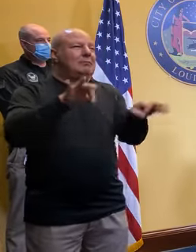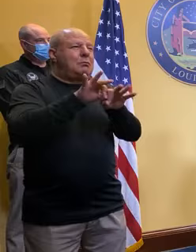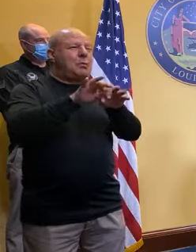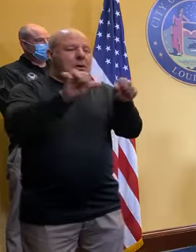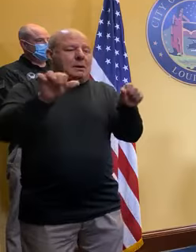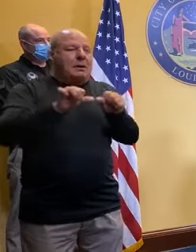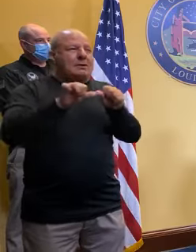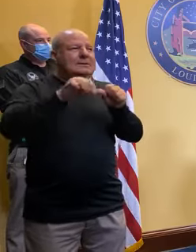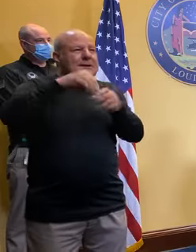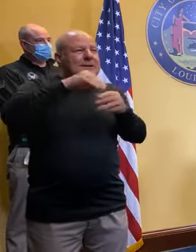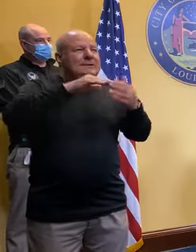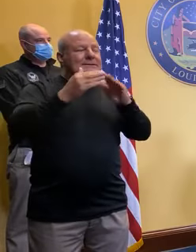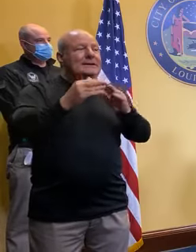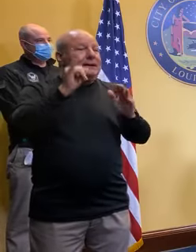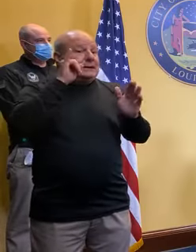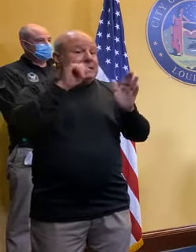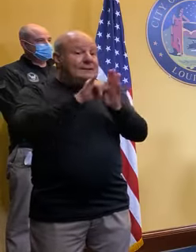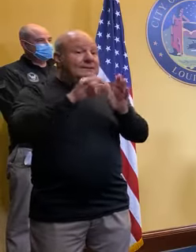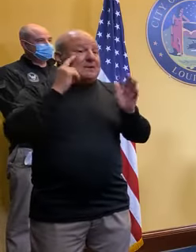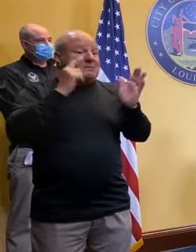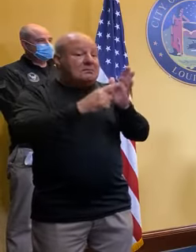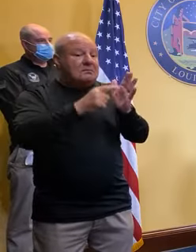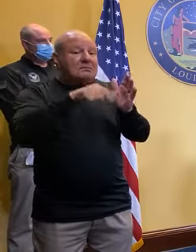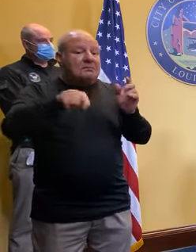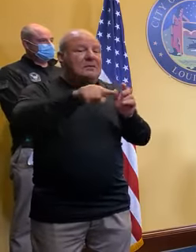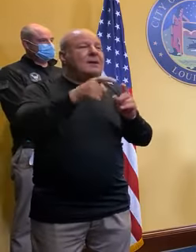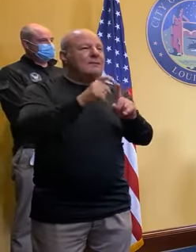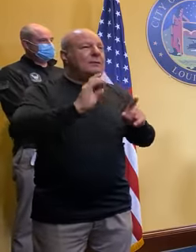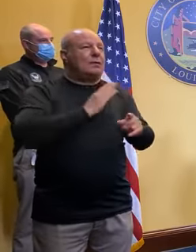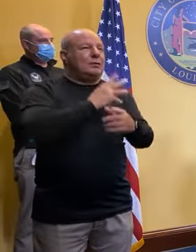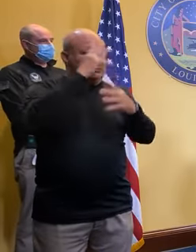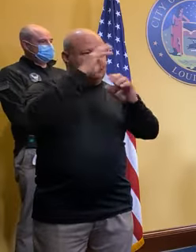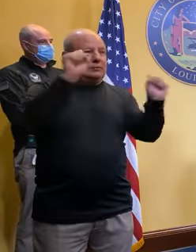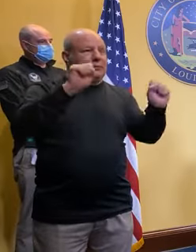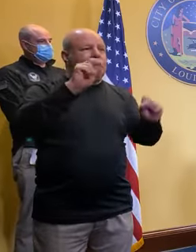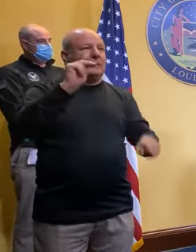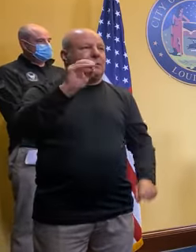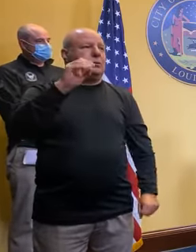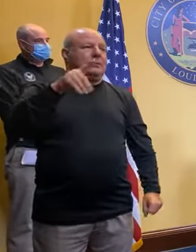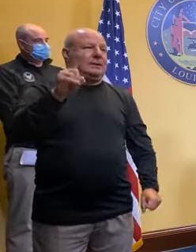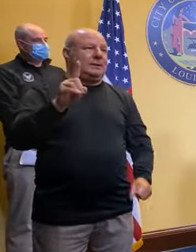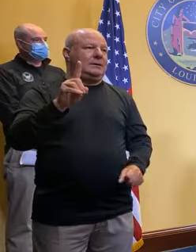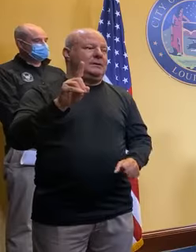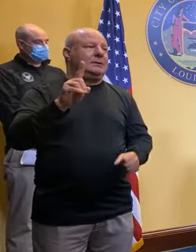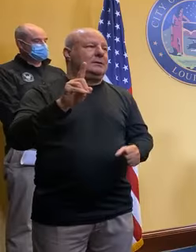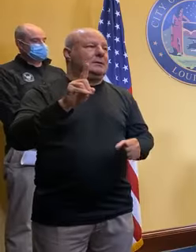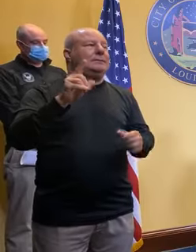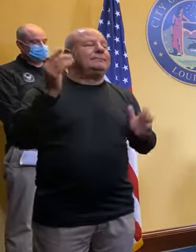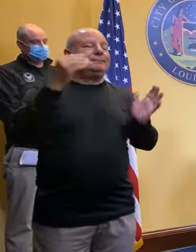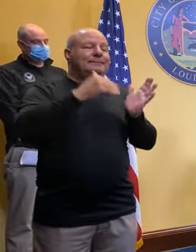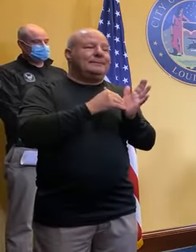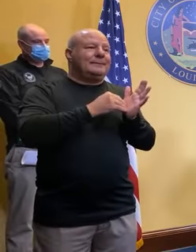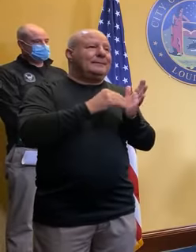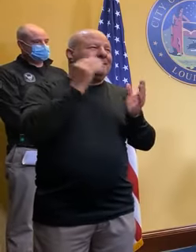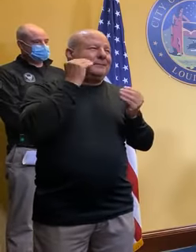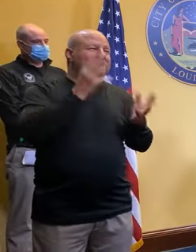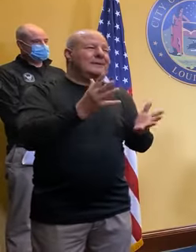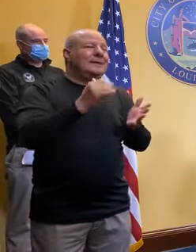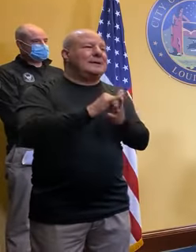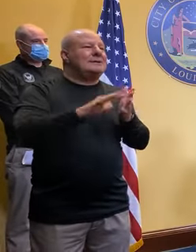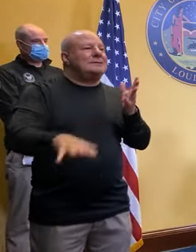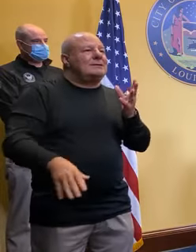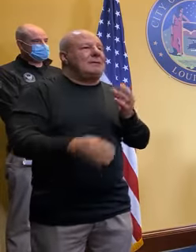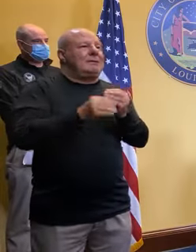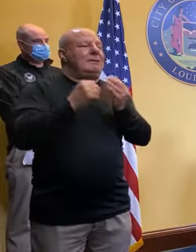throughout the city that have been identified by our superintendent of NOPD. And so again, this is just an added